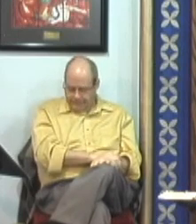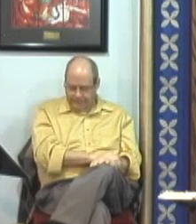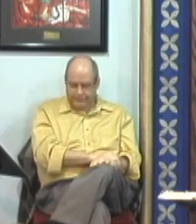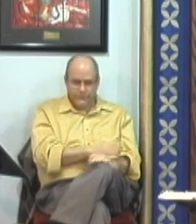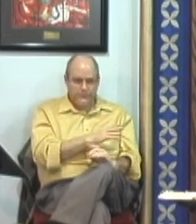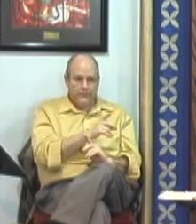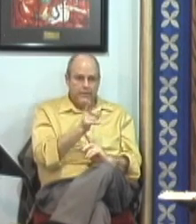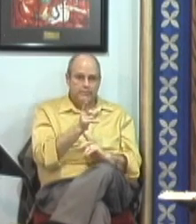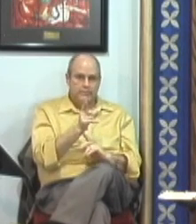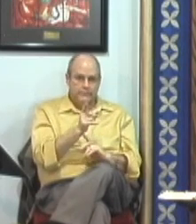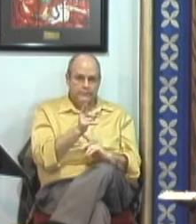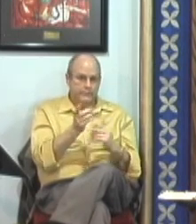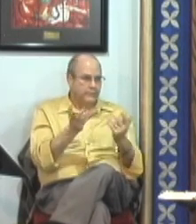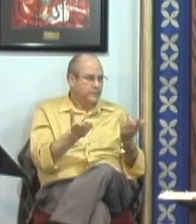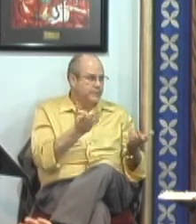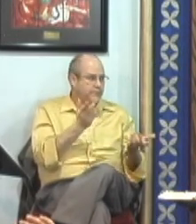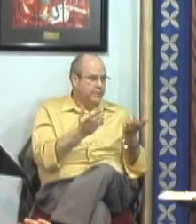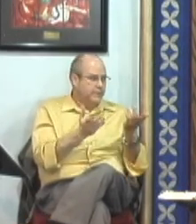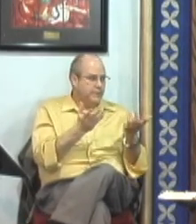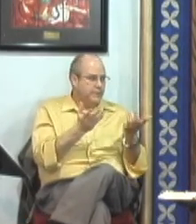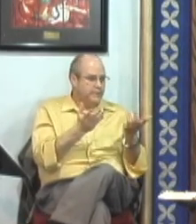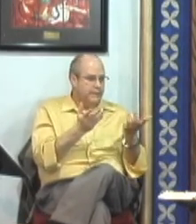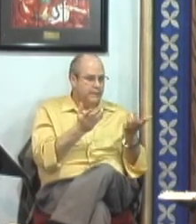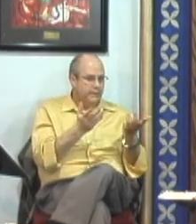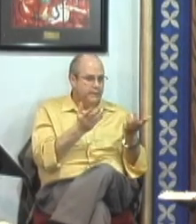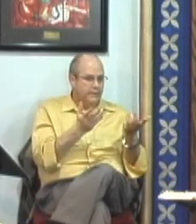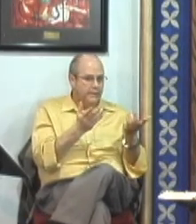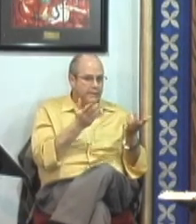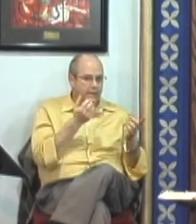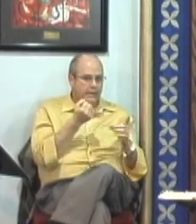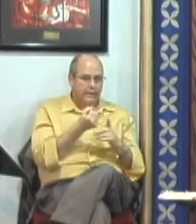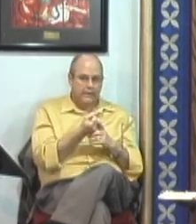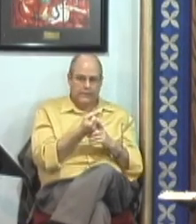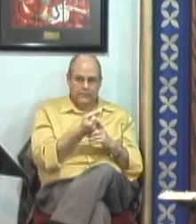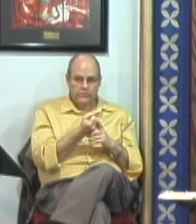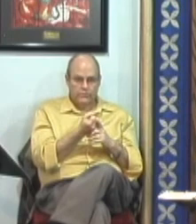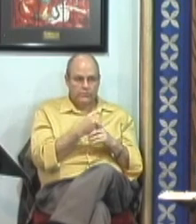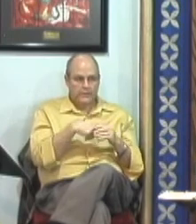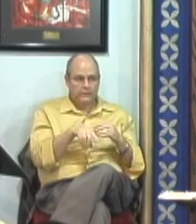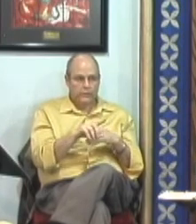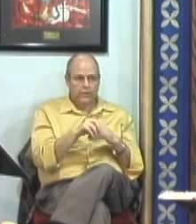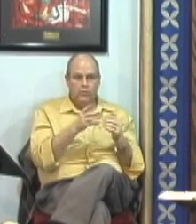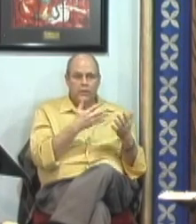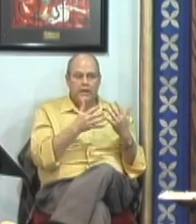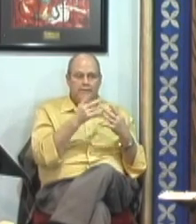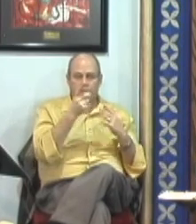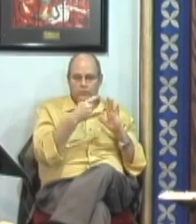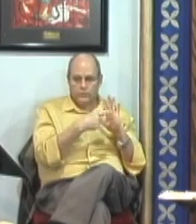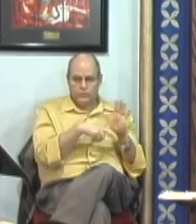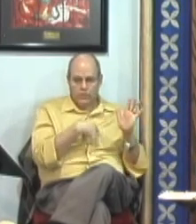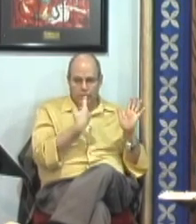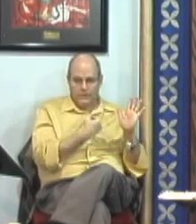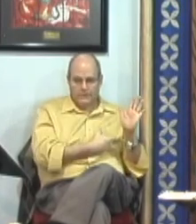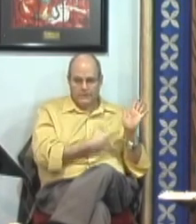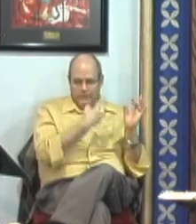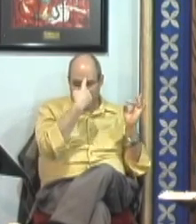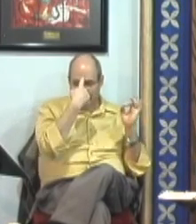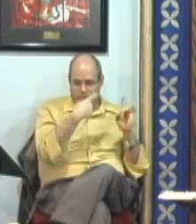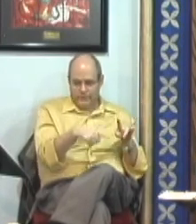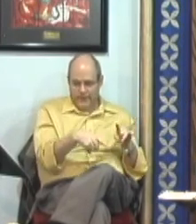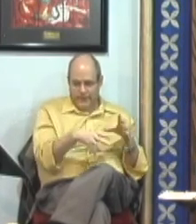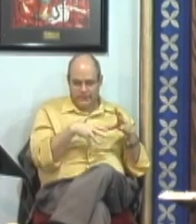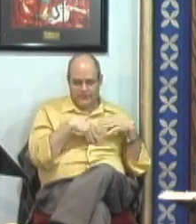And some of you may get some revelation right now, but this may come in the week to come. And so, Lord, whatever you show us, We agree to